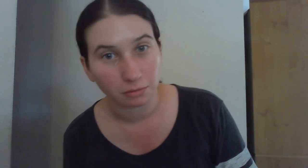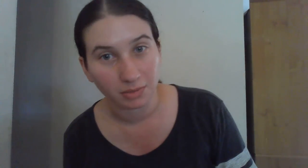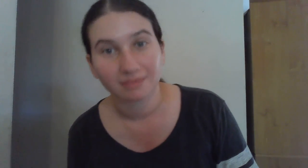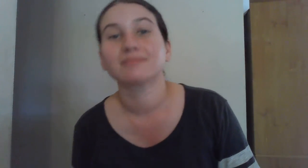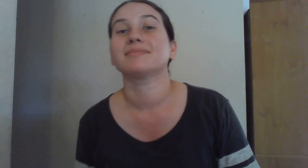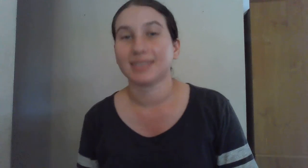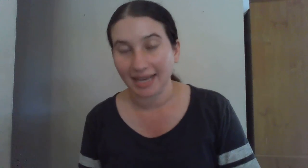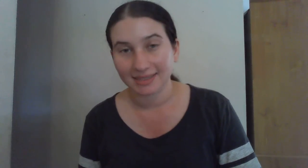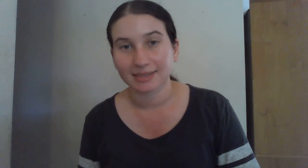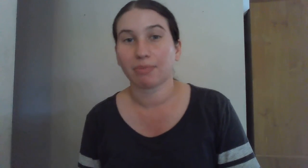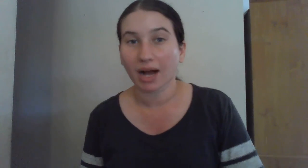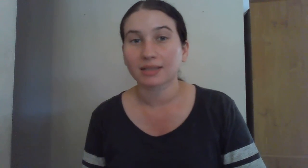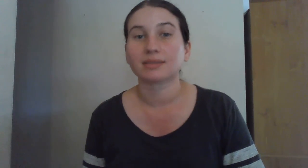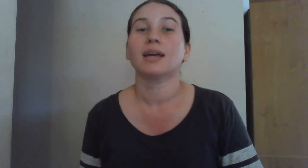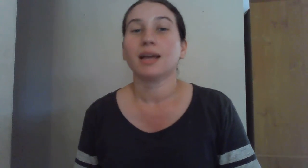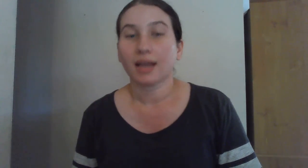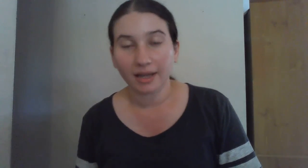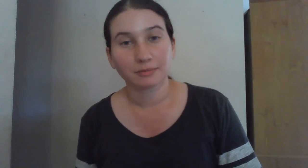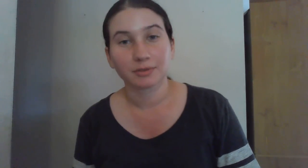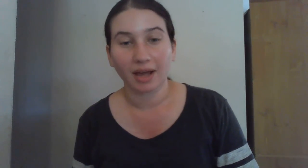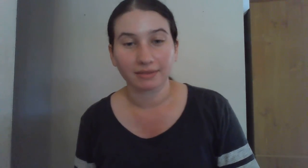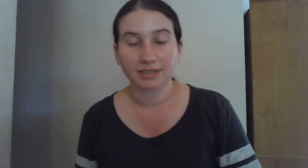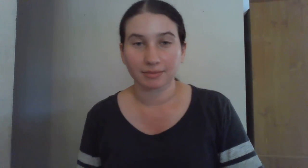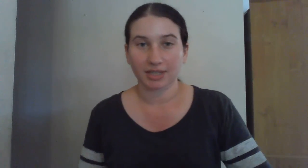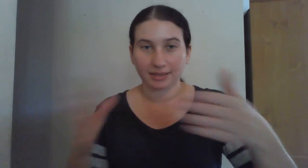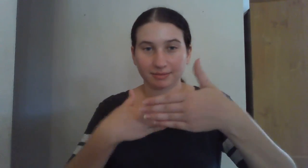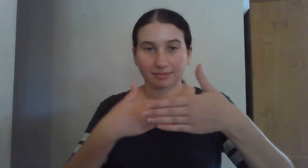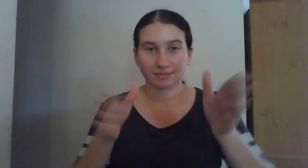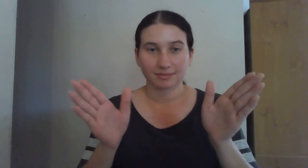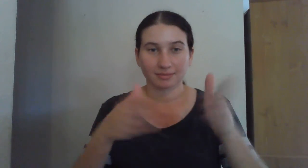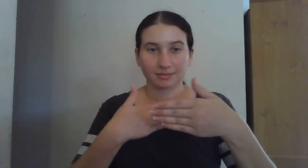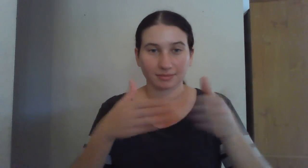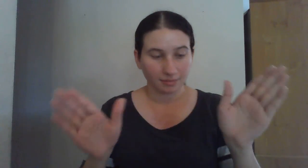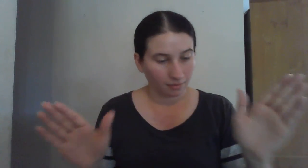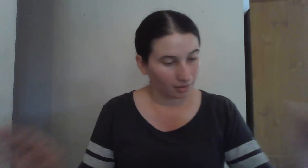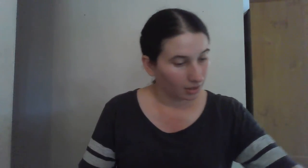room. Yes, box and room have the same sign.